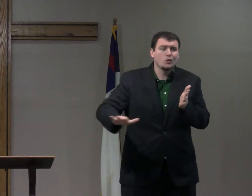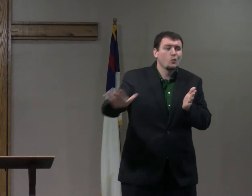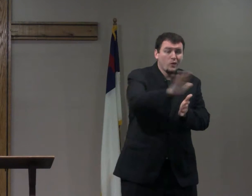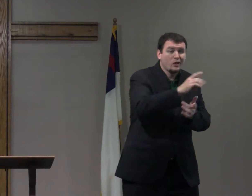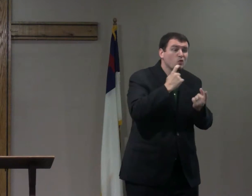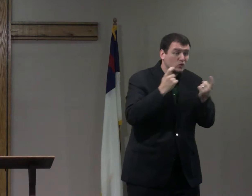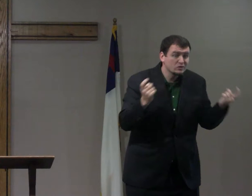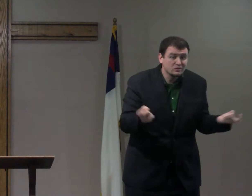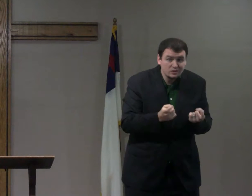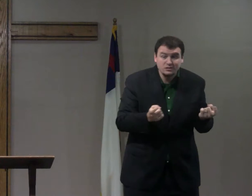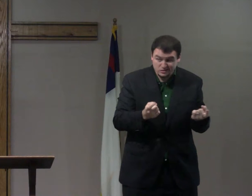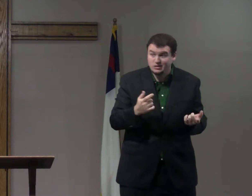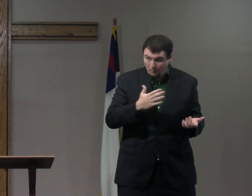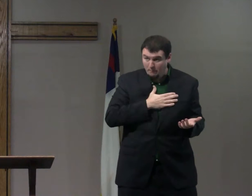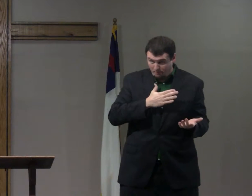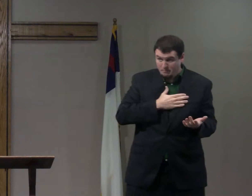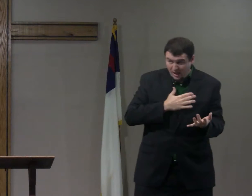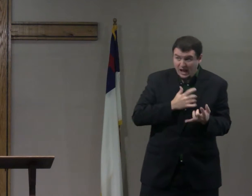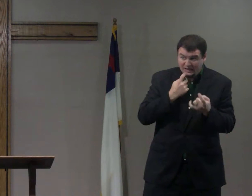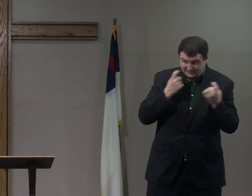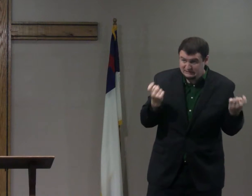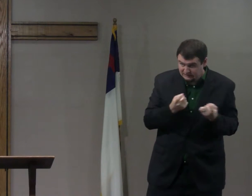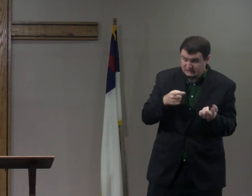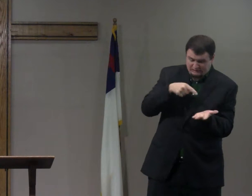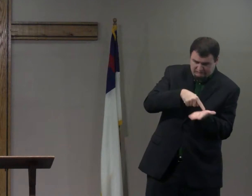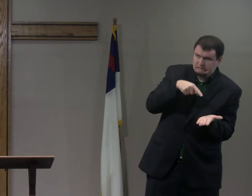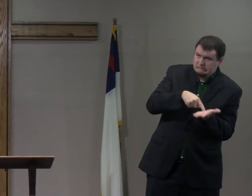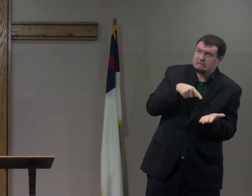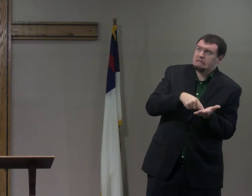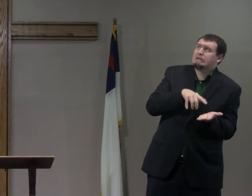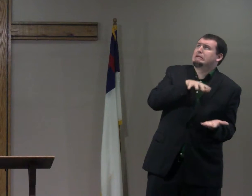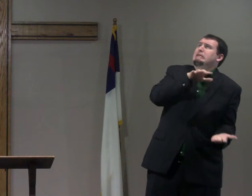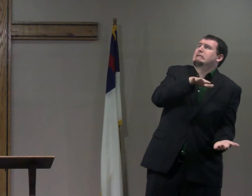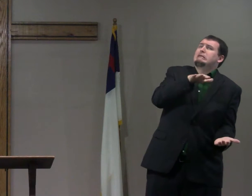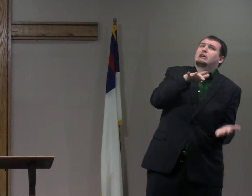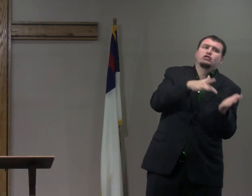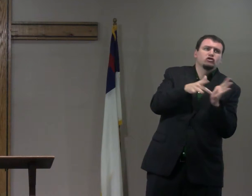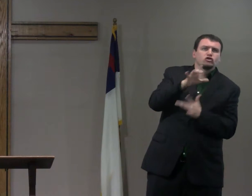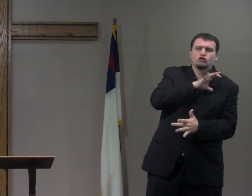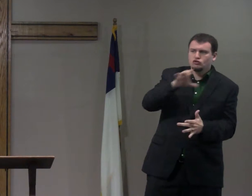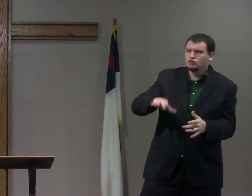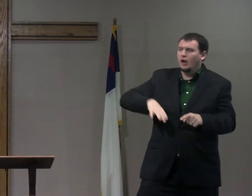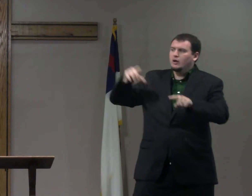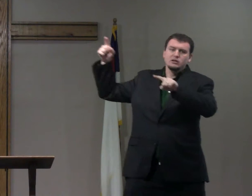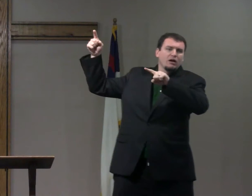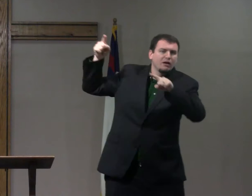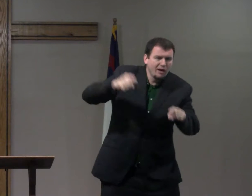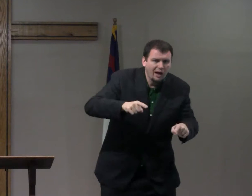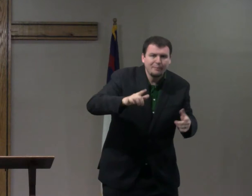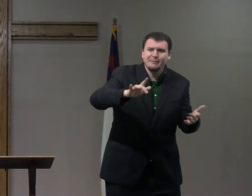of God, to take away our sins. So because of all of my sin, I